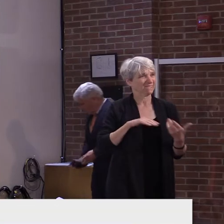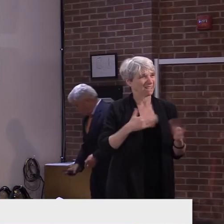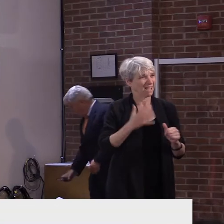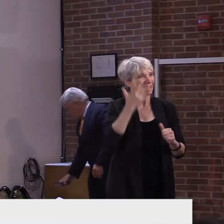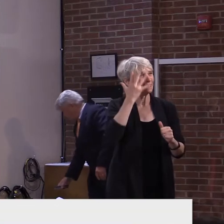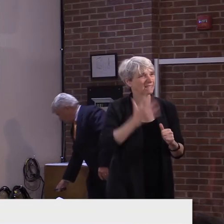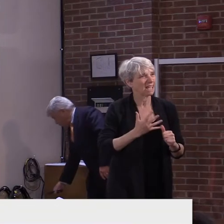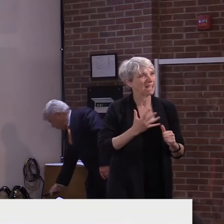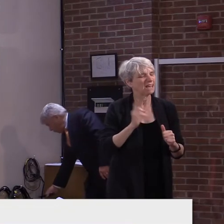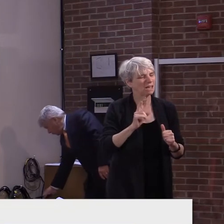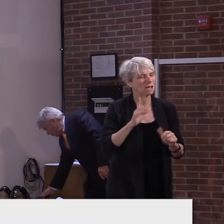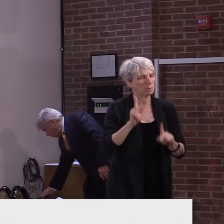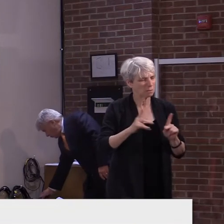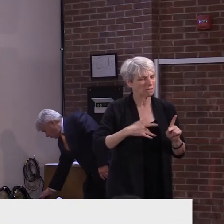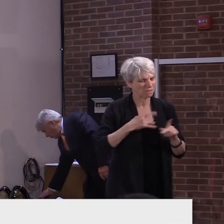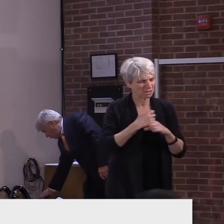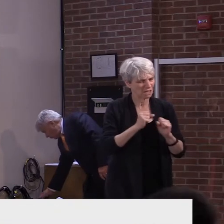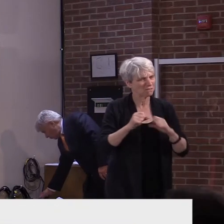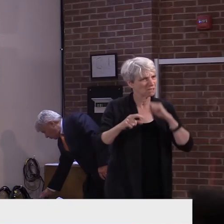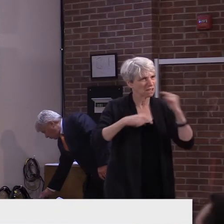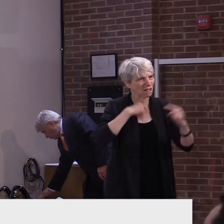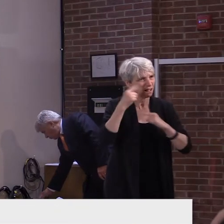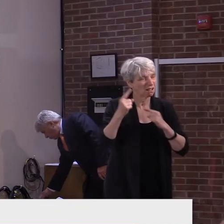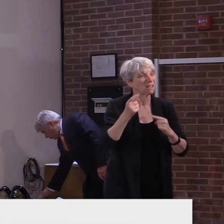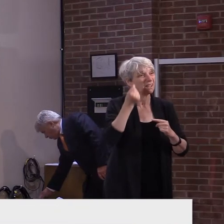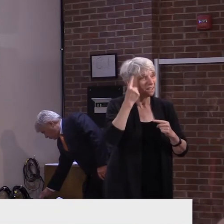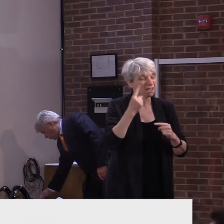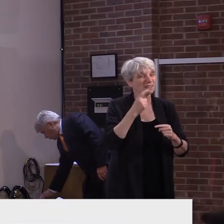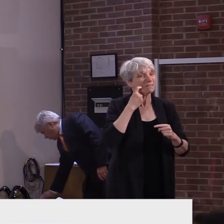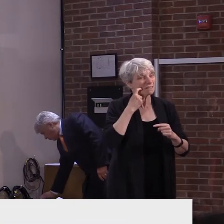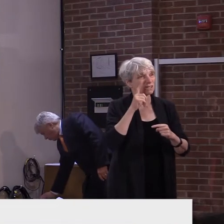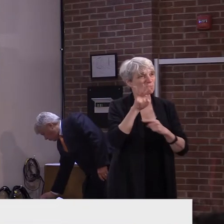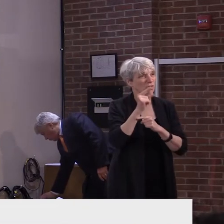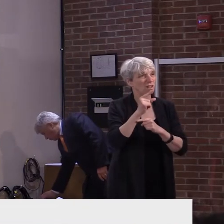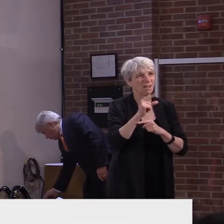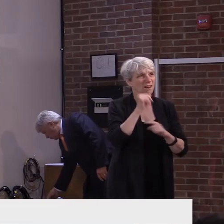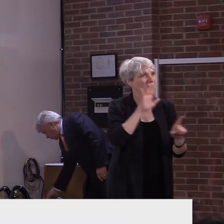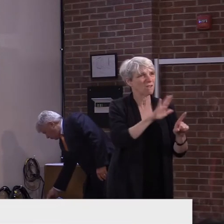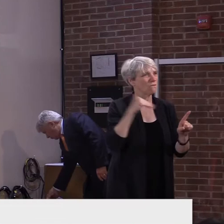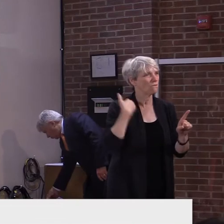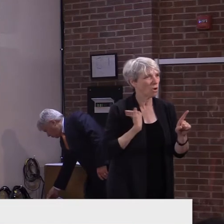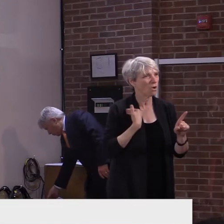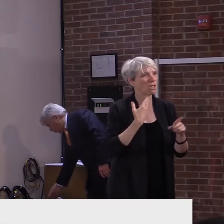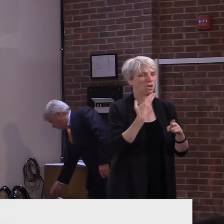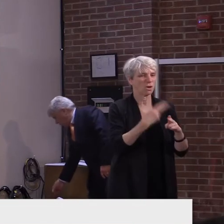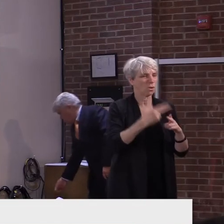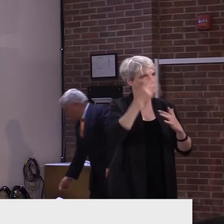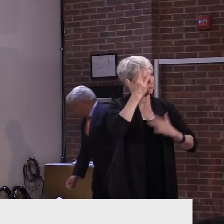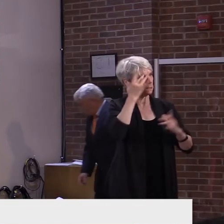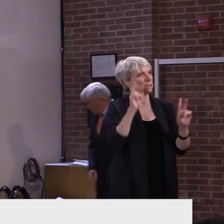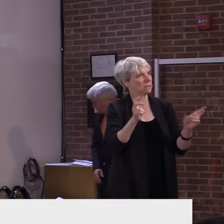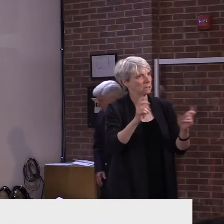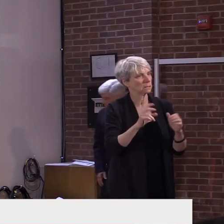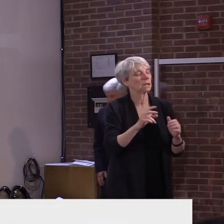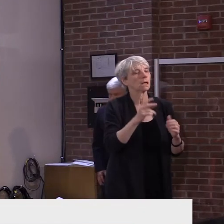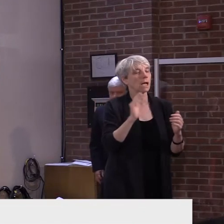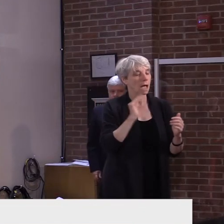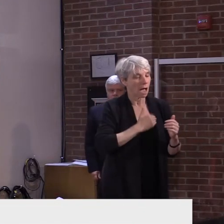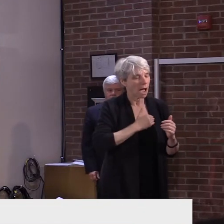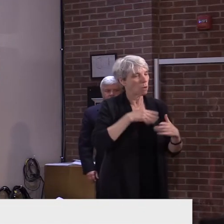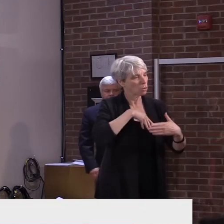acknowledges substance use disorders as a medical condition, an approach that ties in prevention, treatment, and